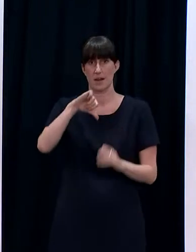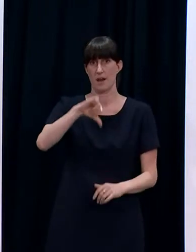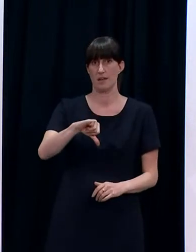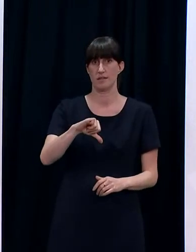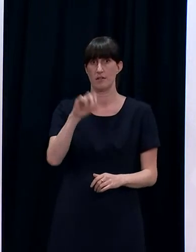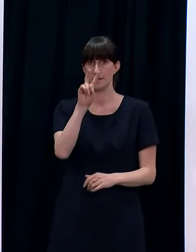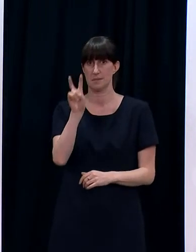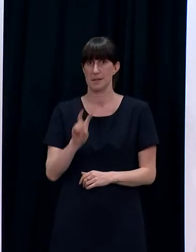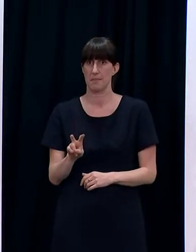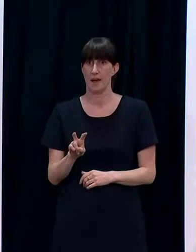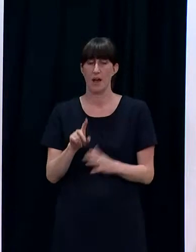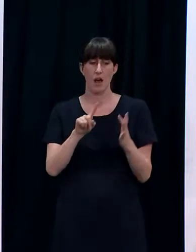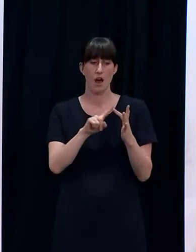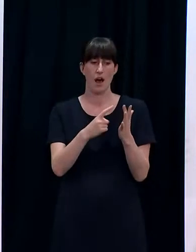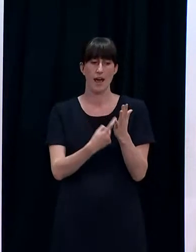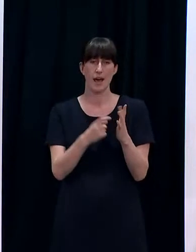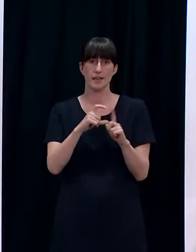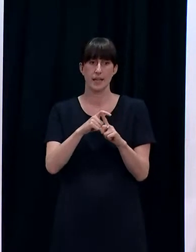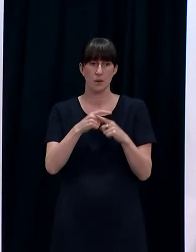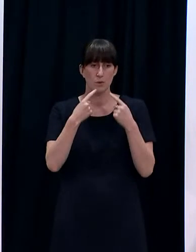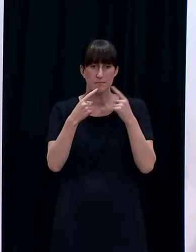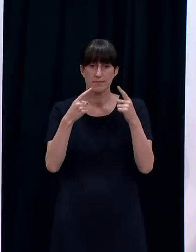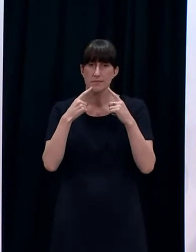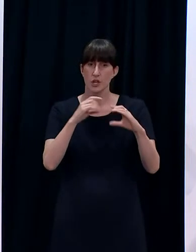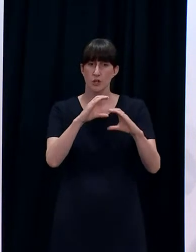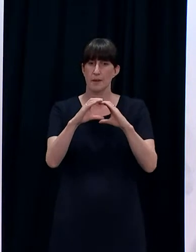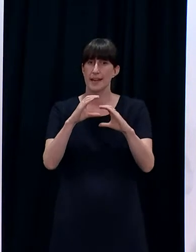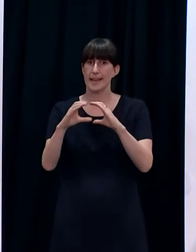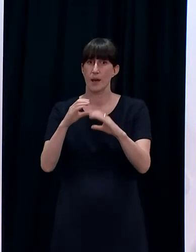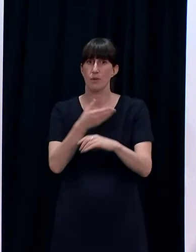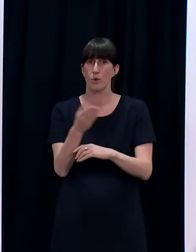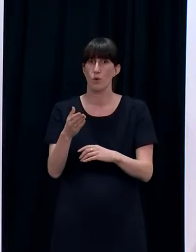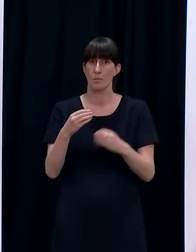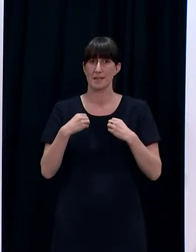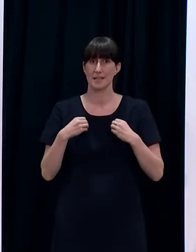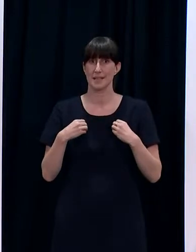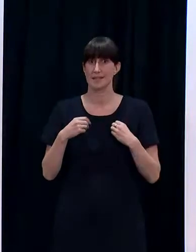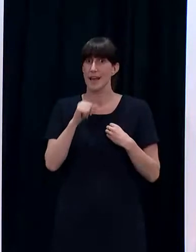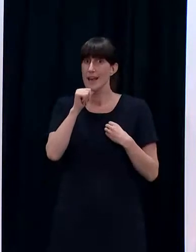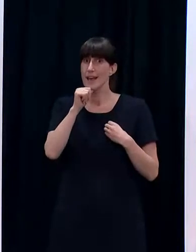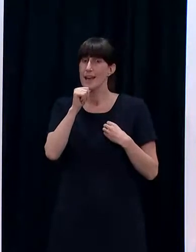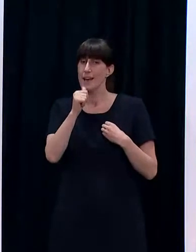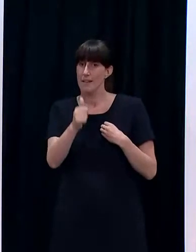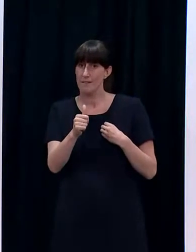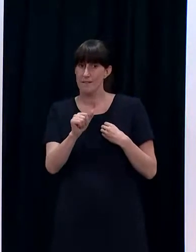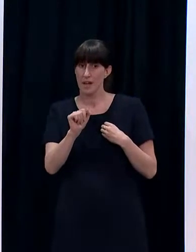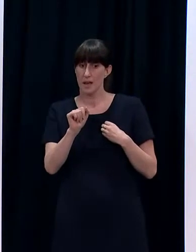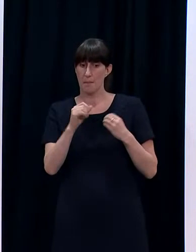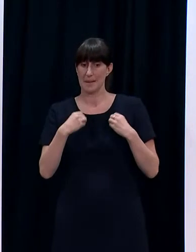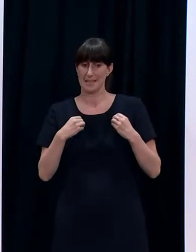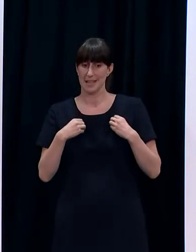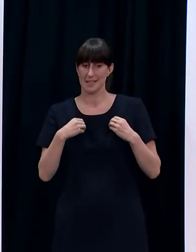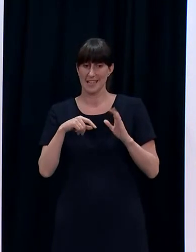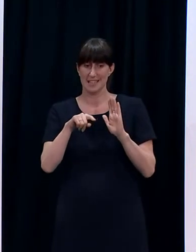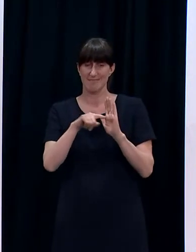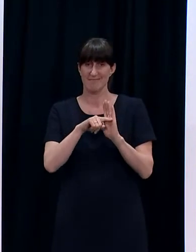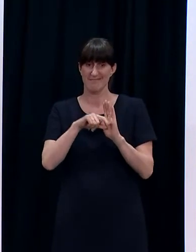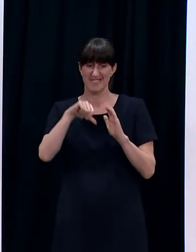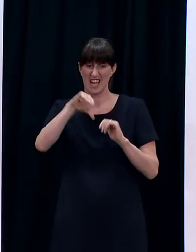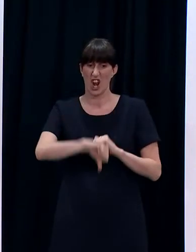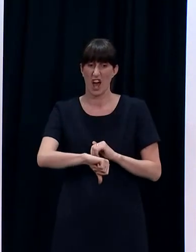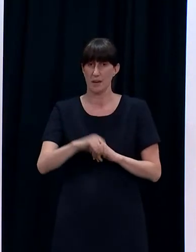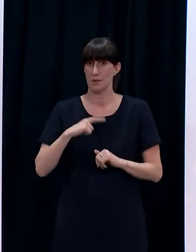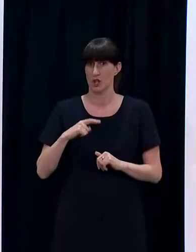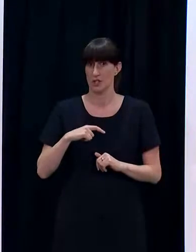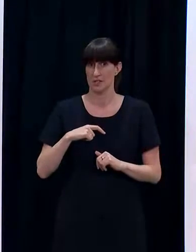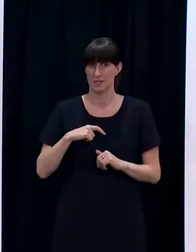Revenue will communicate the change and will contact the businesses who had been declined for not meeting the 6-month test to advise them of the